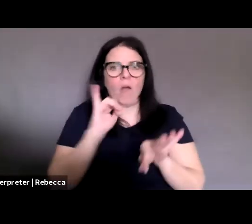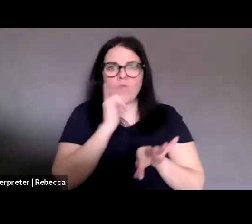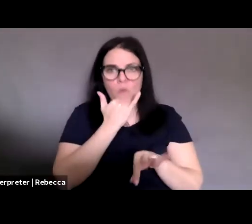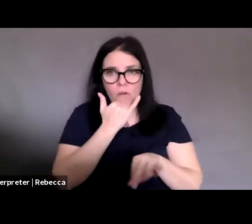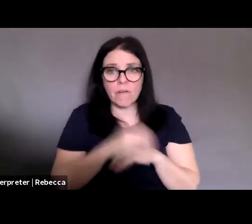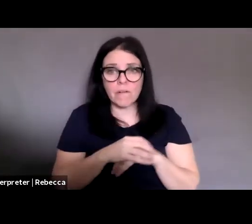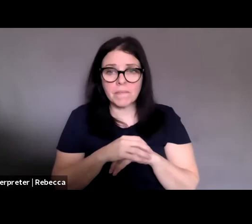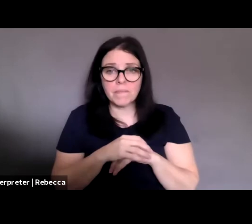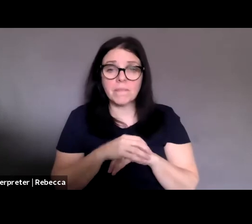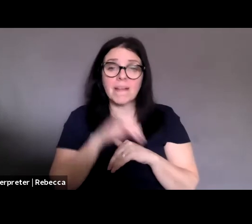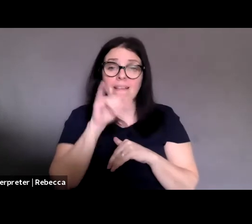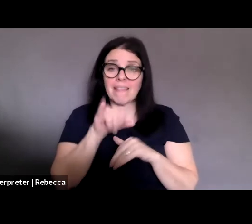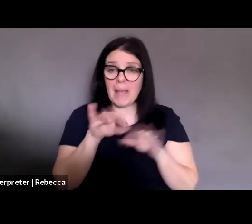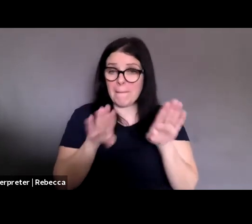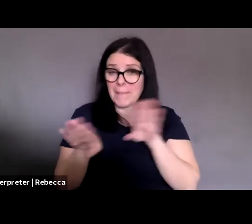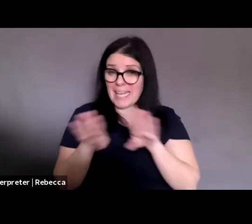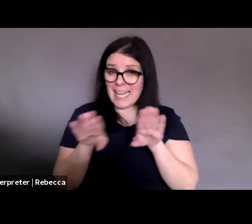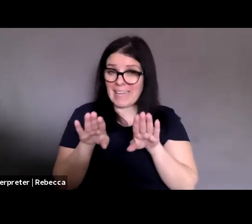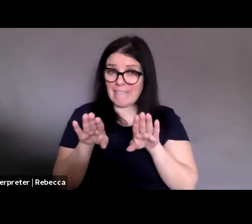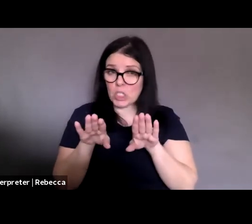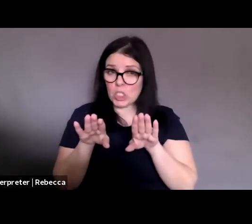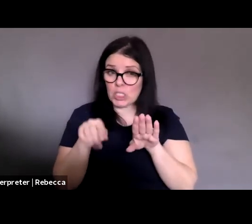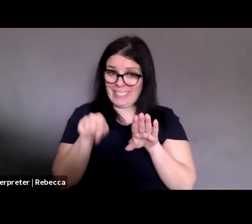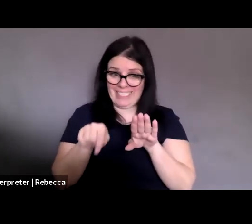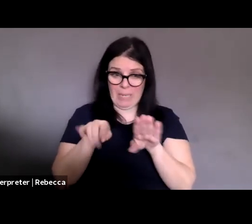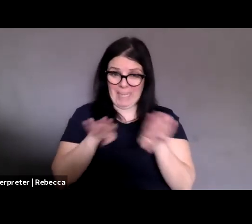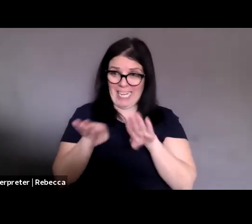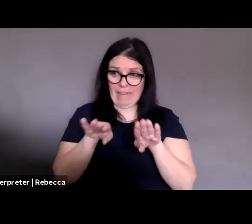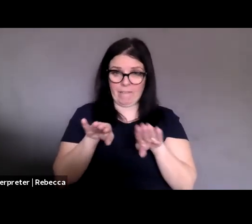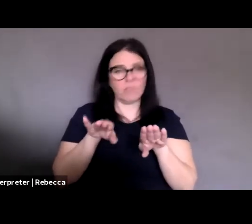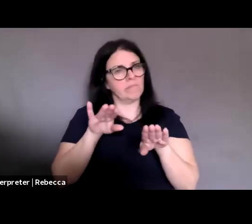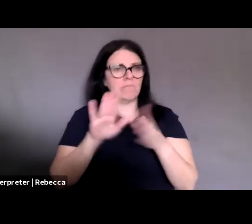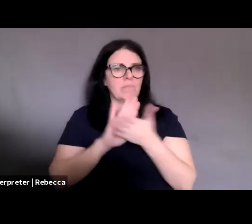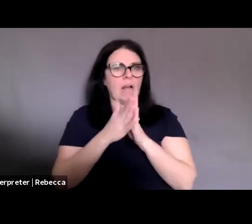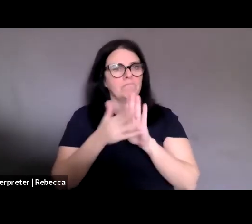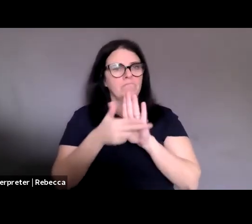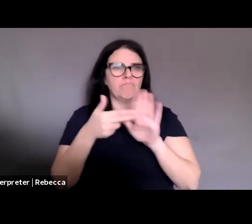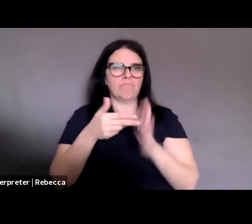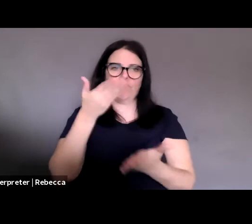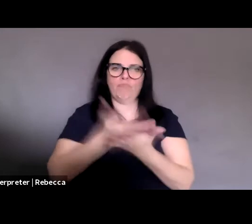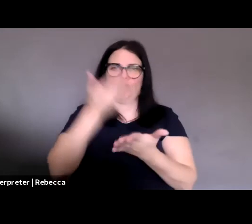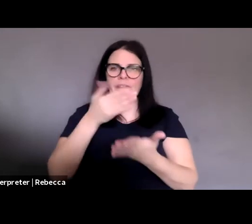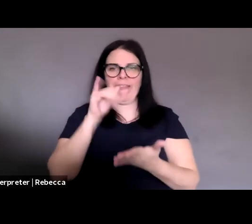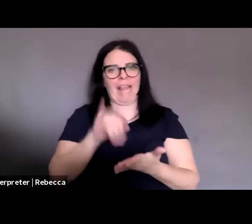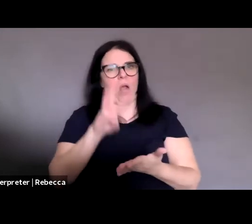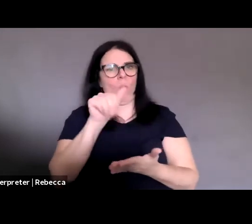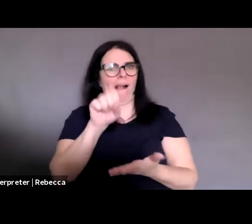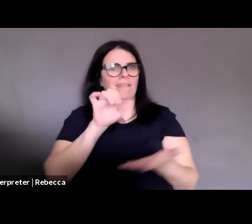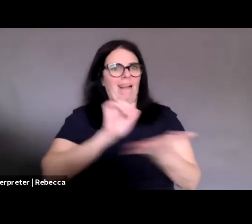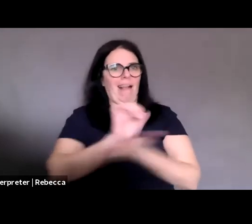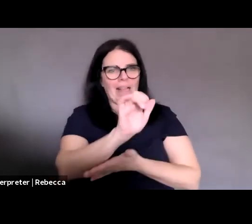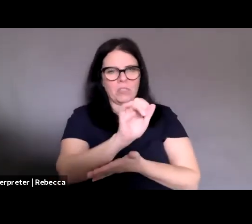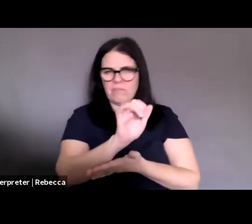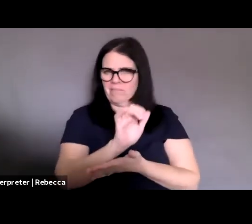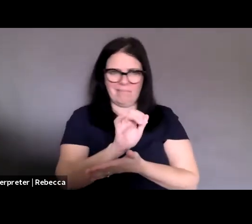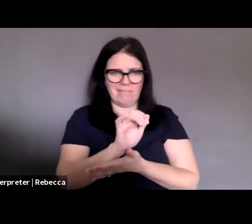These behaviors are not proof that alienation occurred any more than they